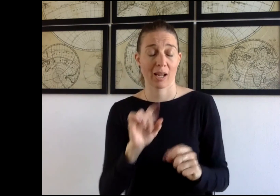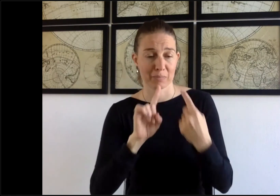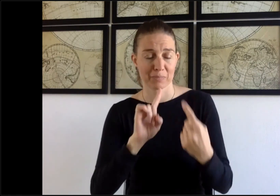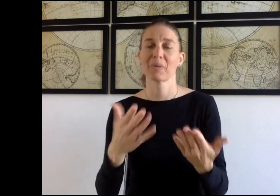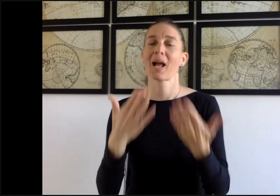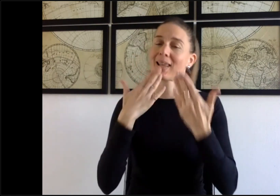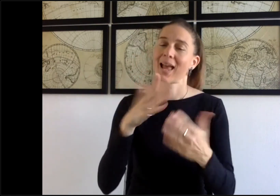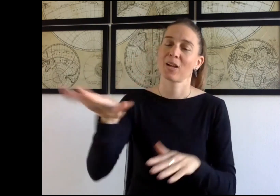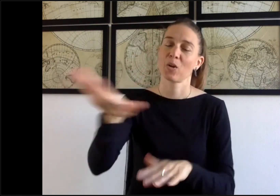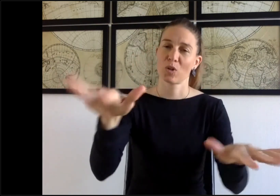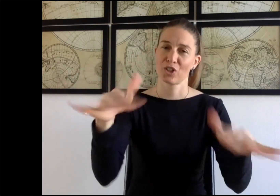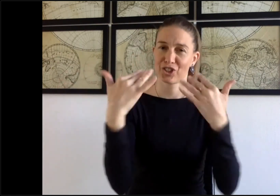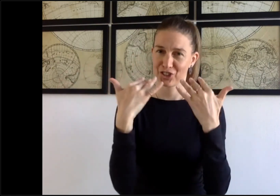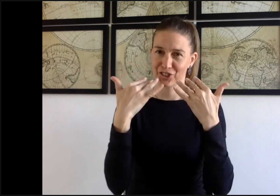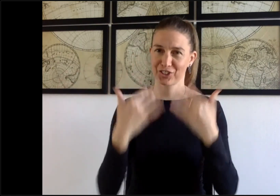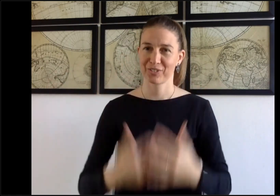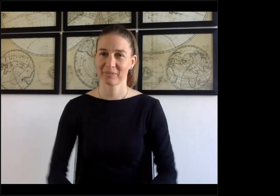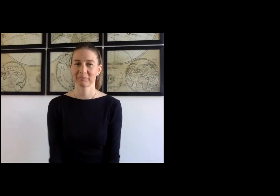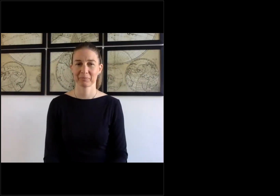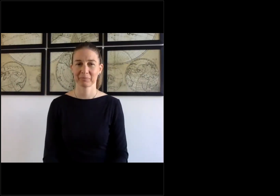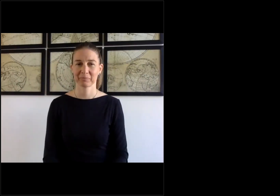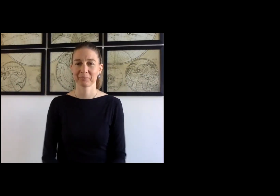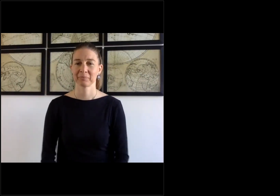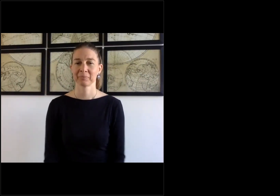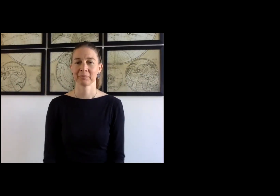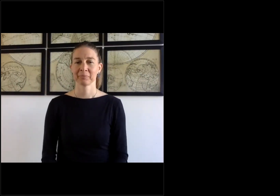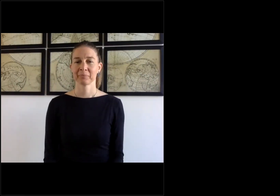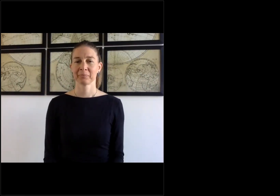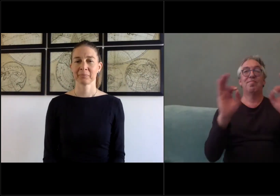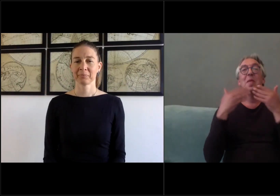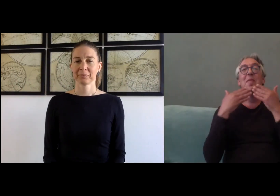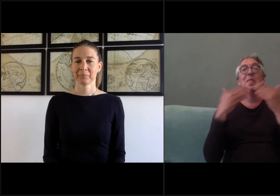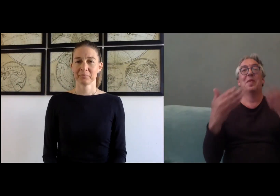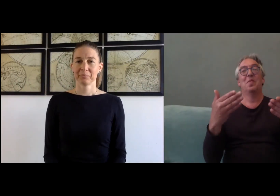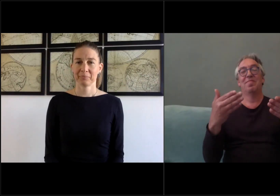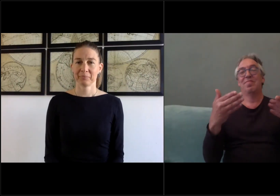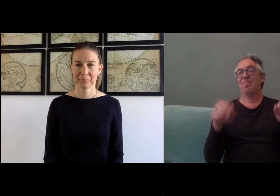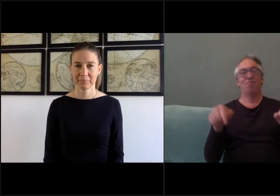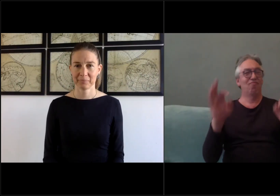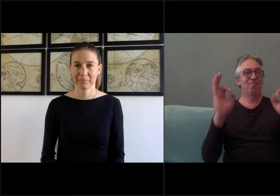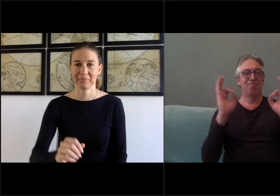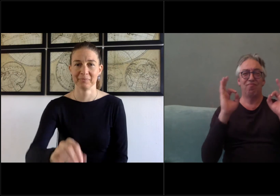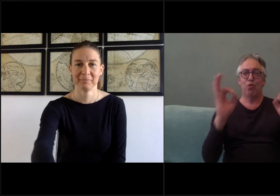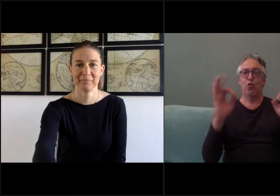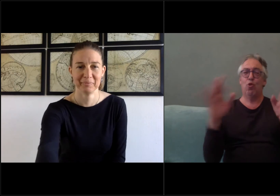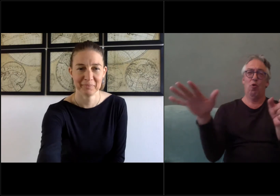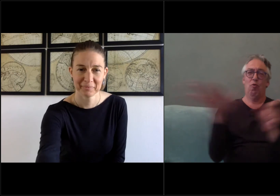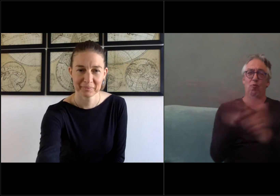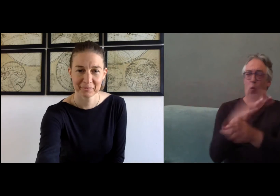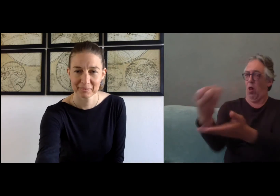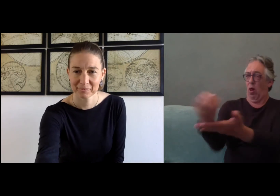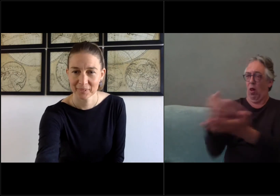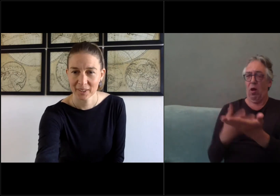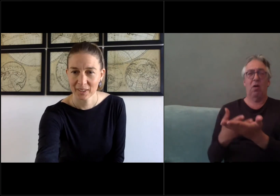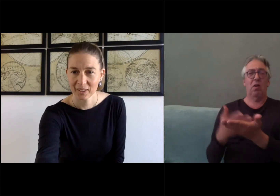attention. Thank you very much, Elena. This was a very full and very informative presentation.